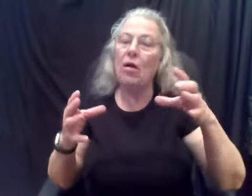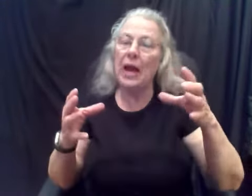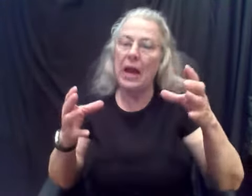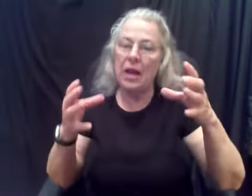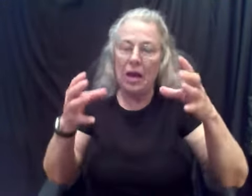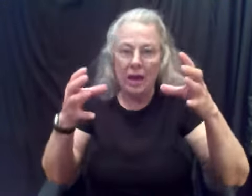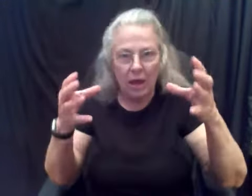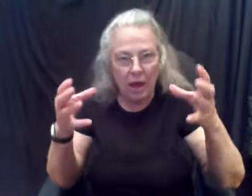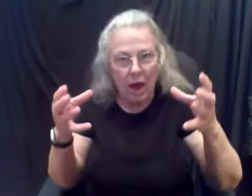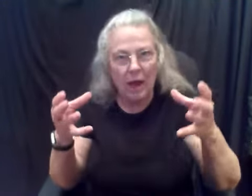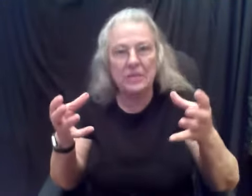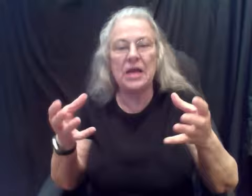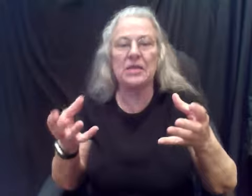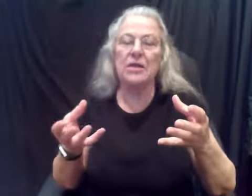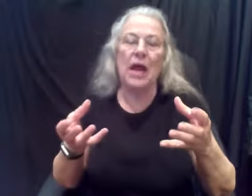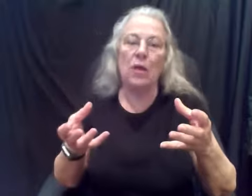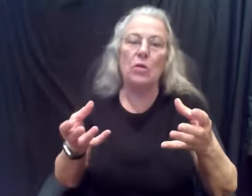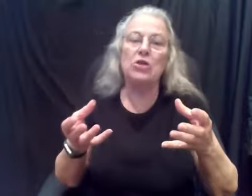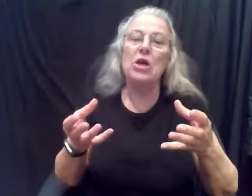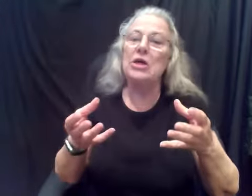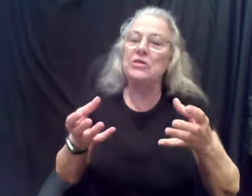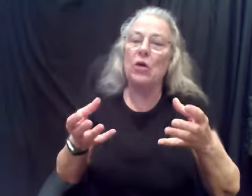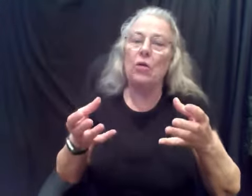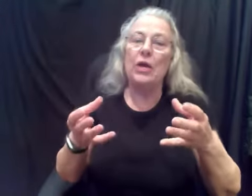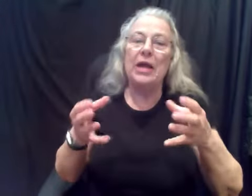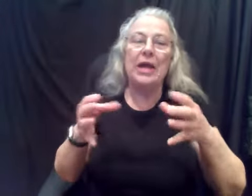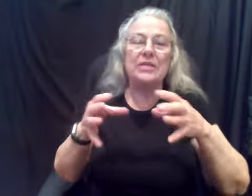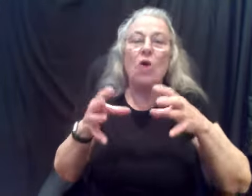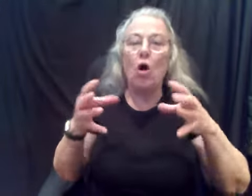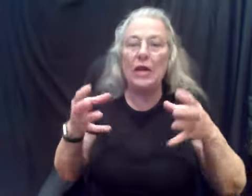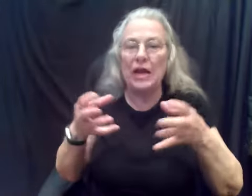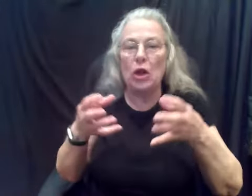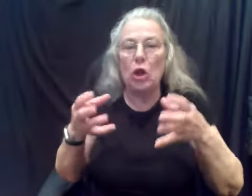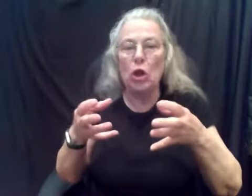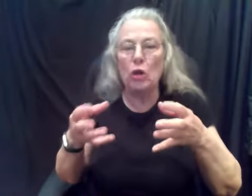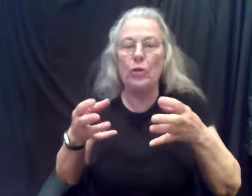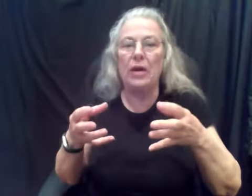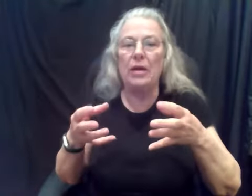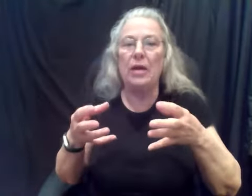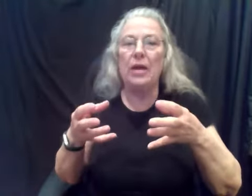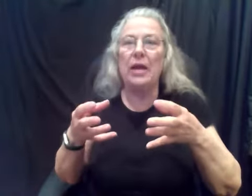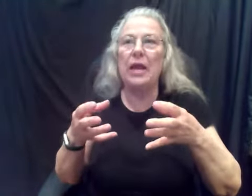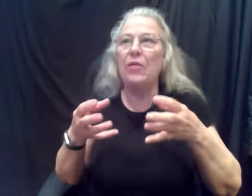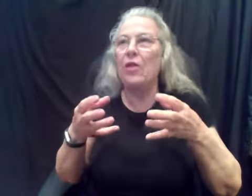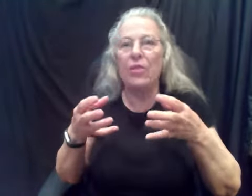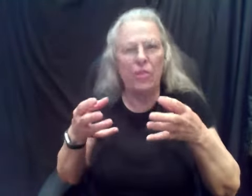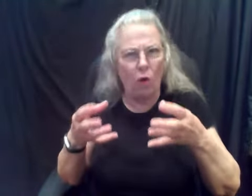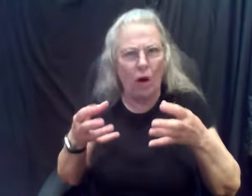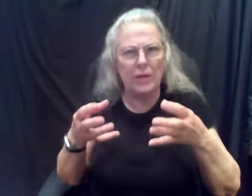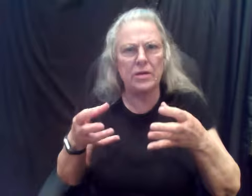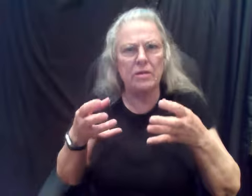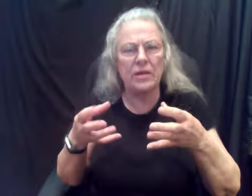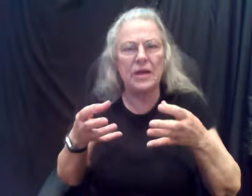a context language, so it's all included in the thought that is